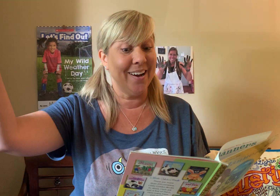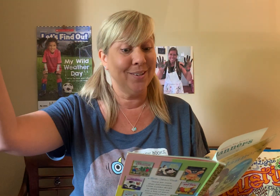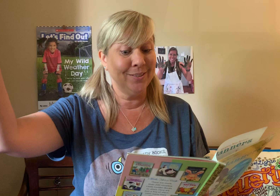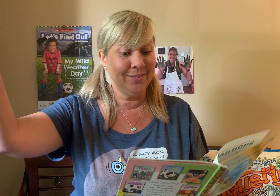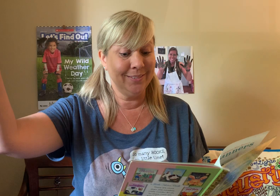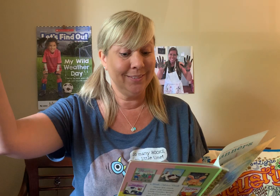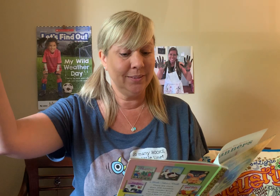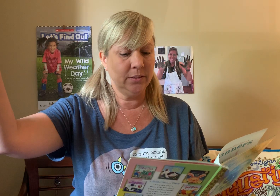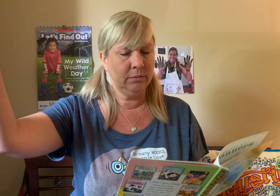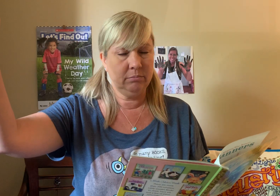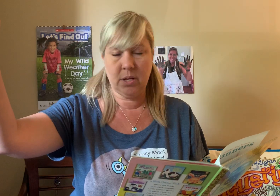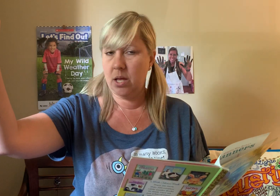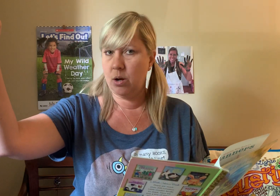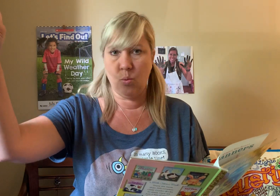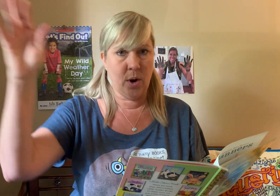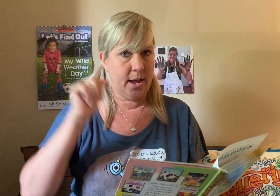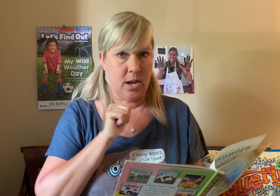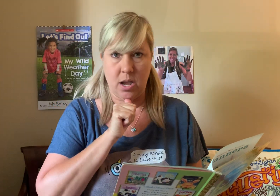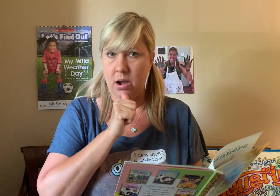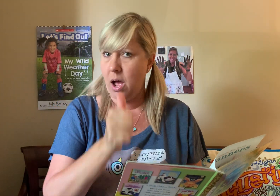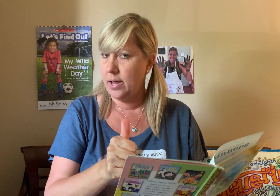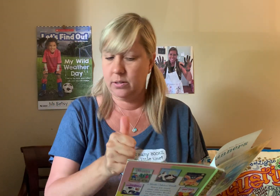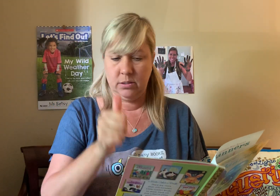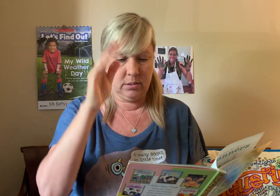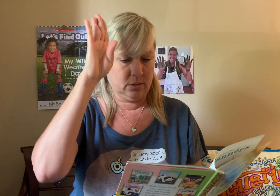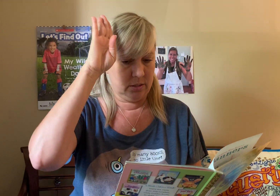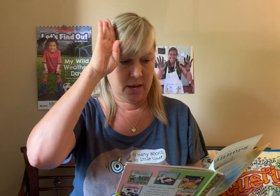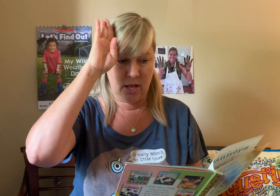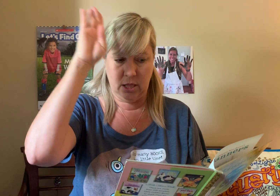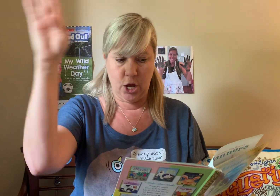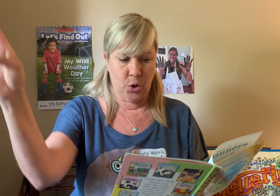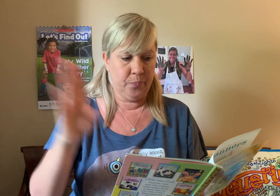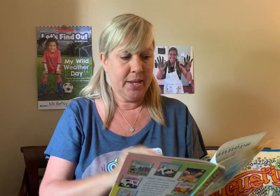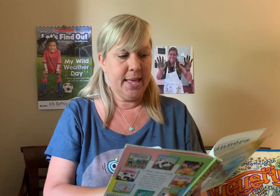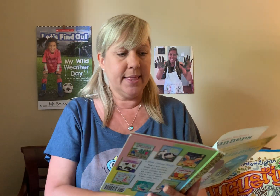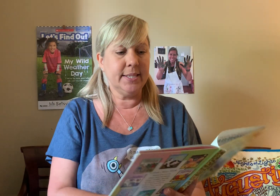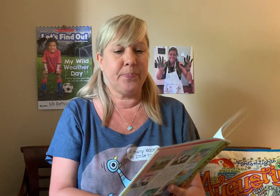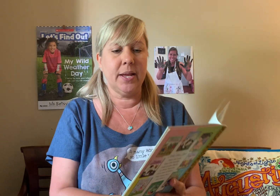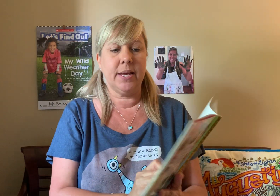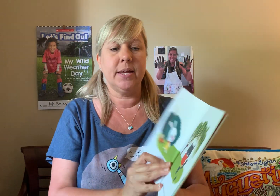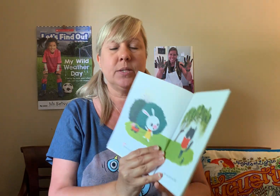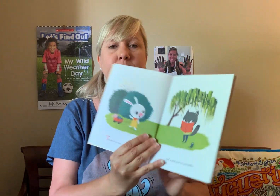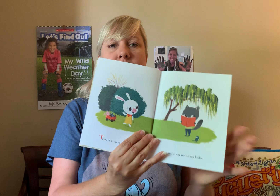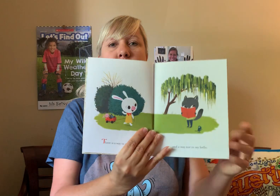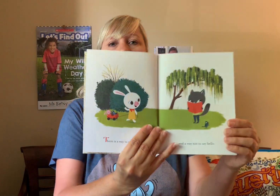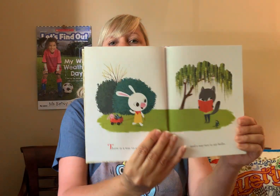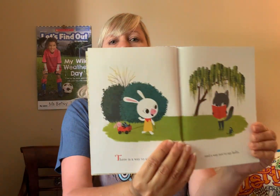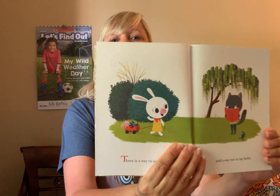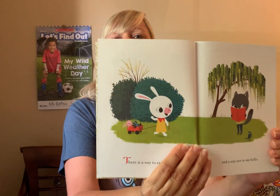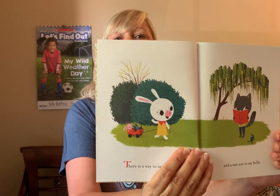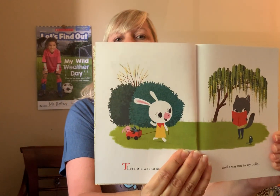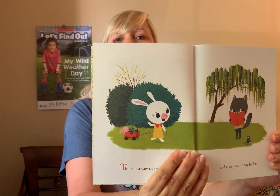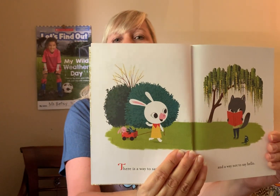hello and a way not to say hello. This bunny is being sweet and